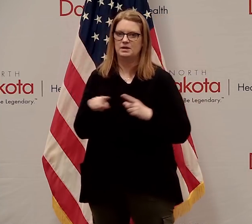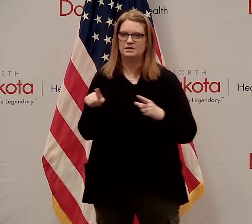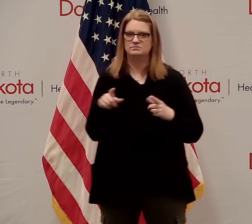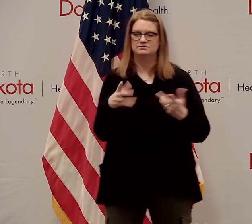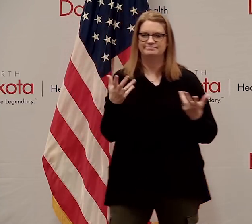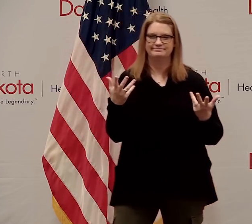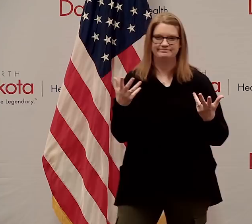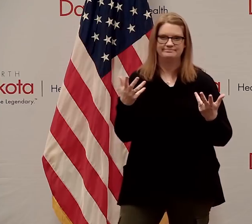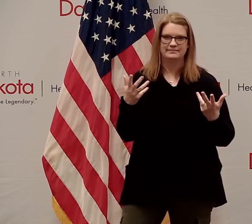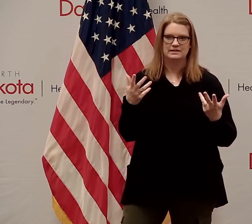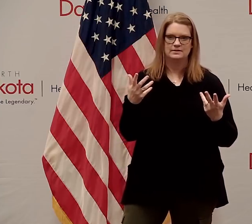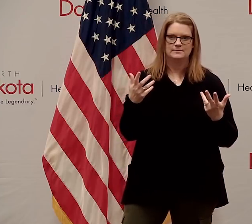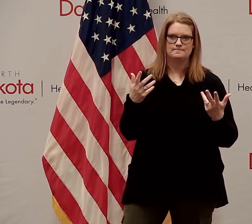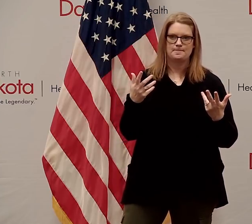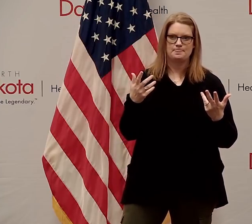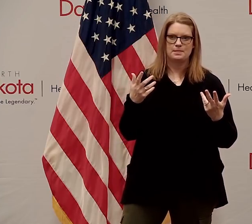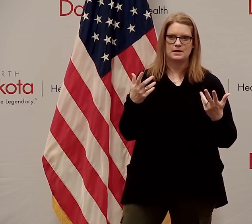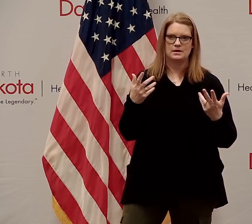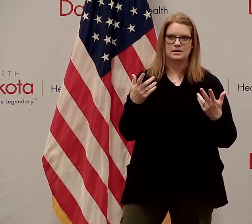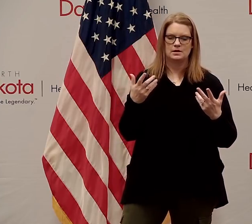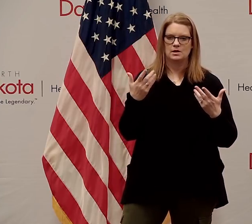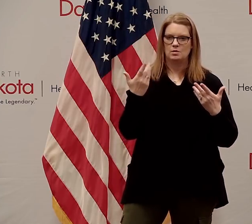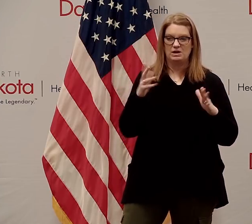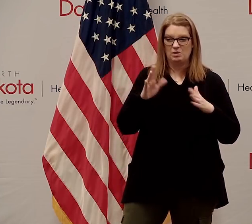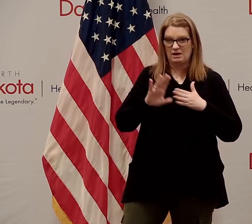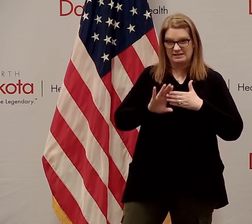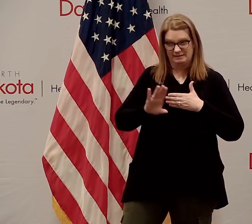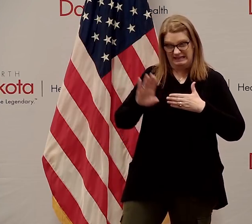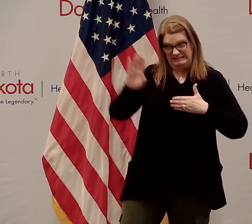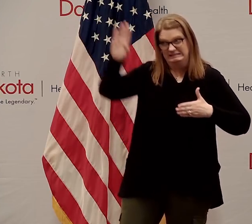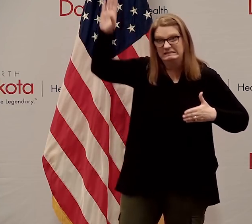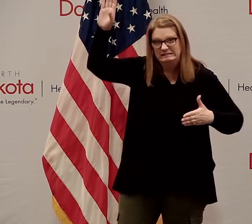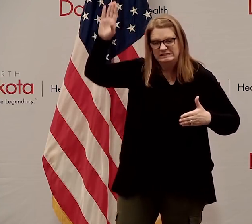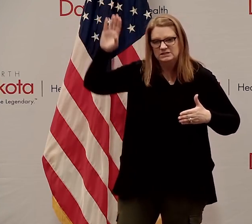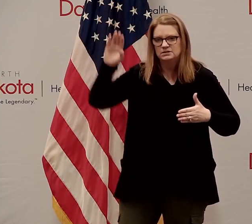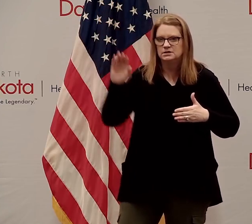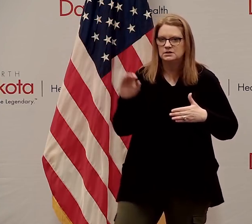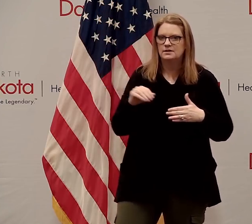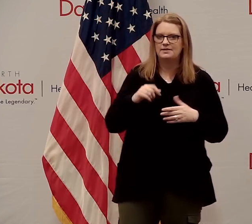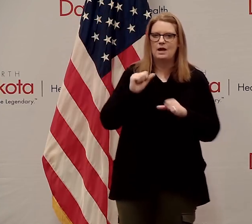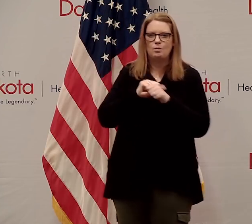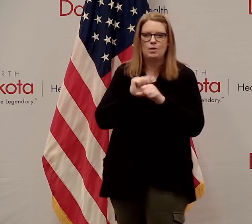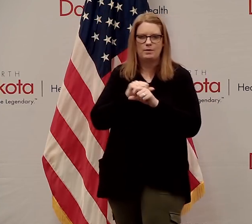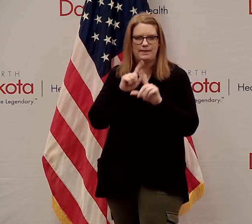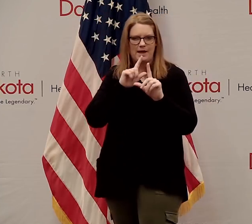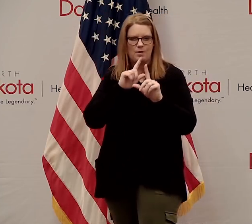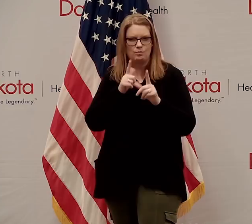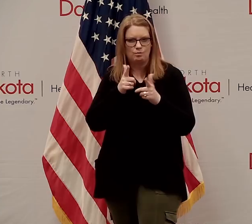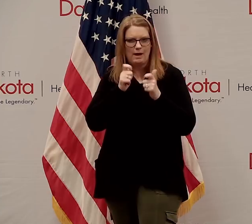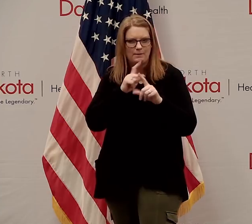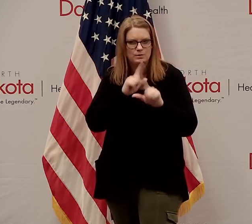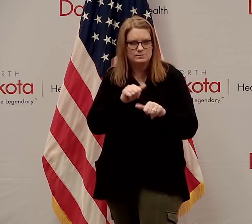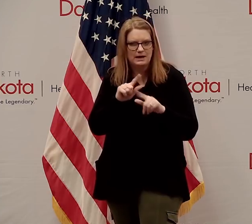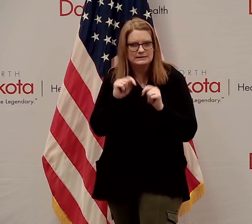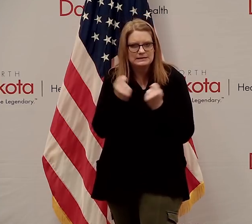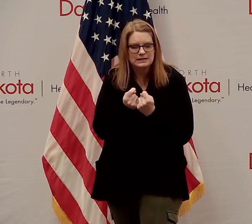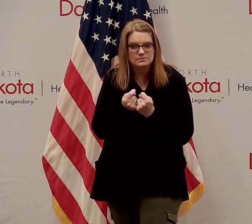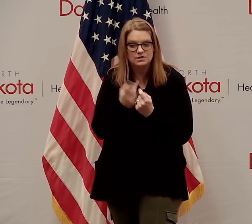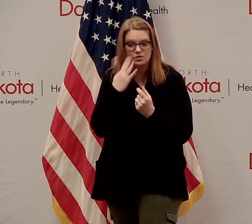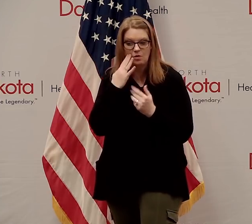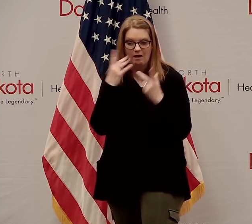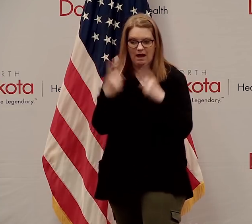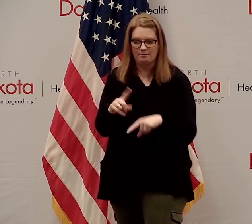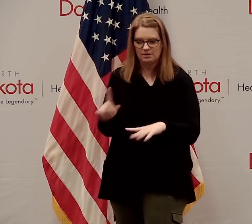have it not get so steep is the work that we're doing with the rapid response teams. When we find these